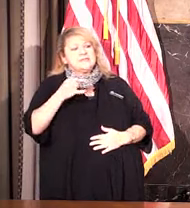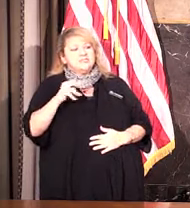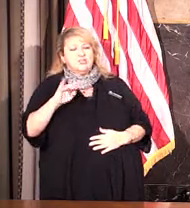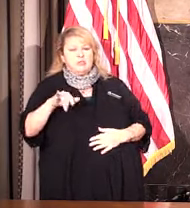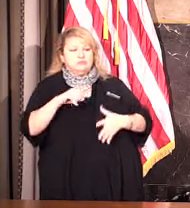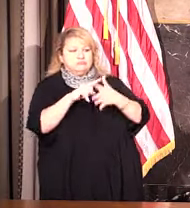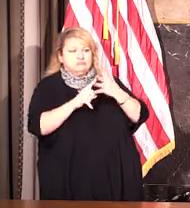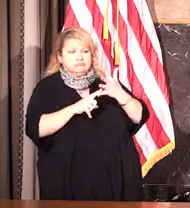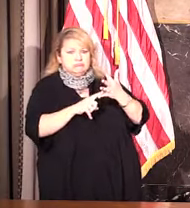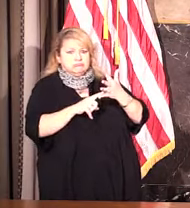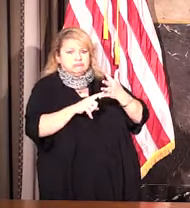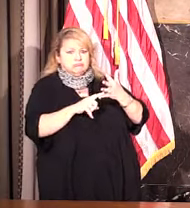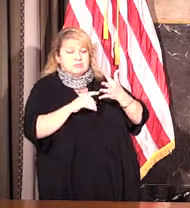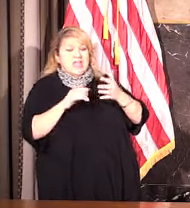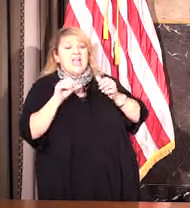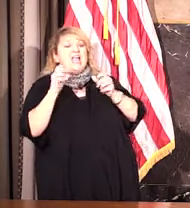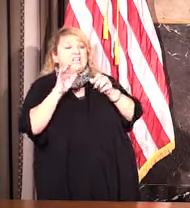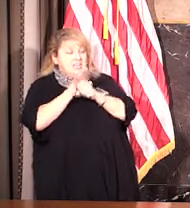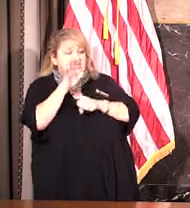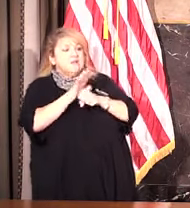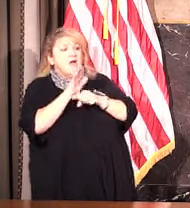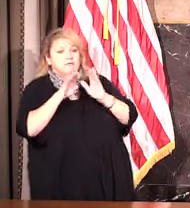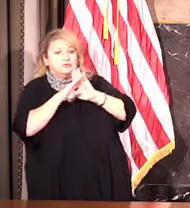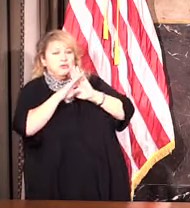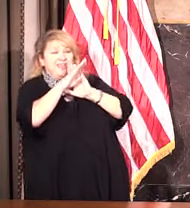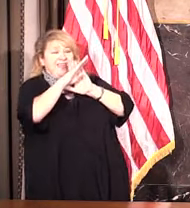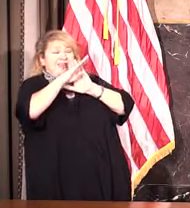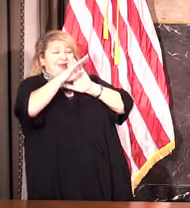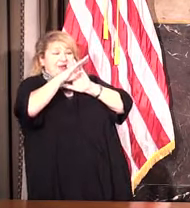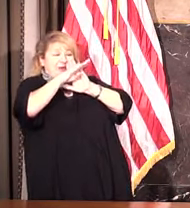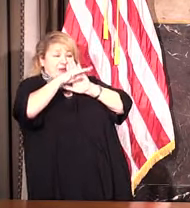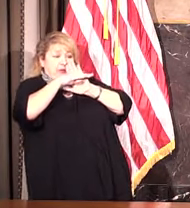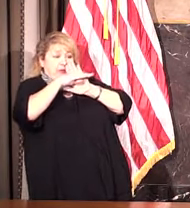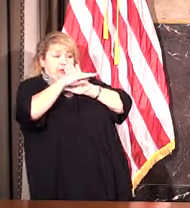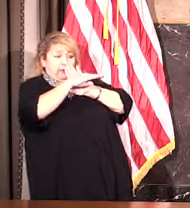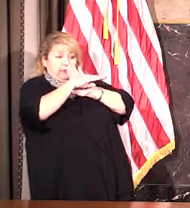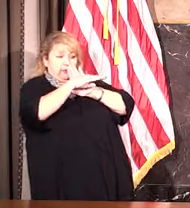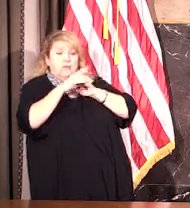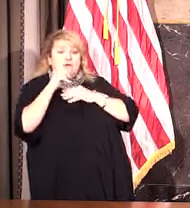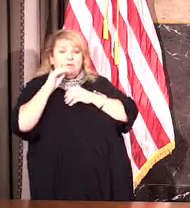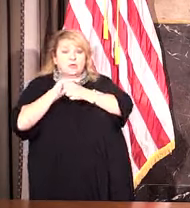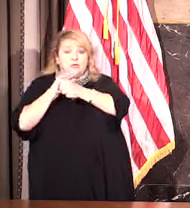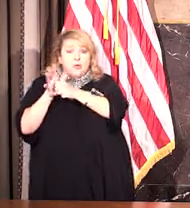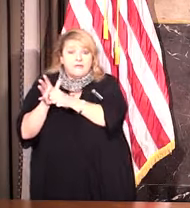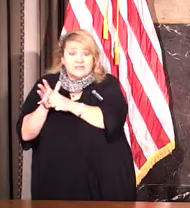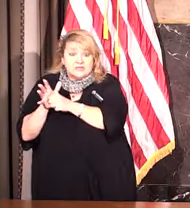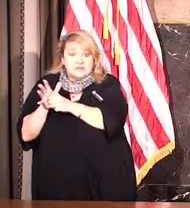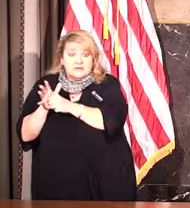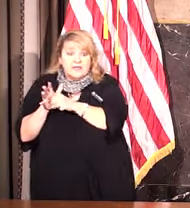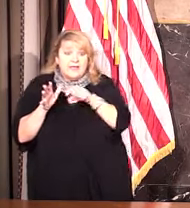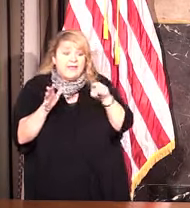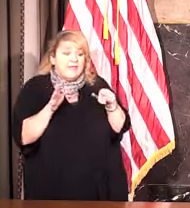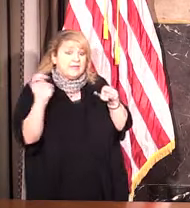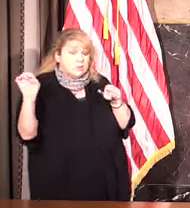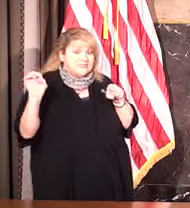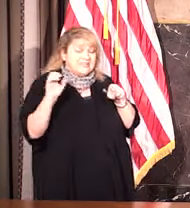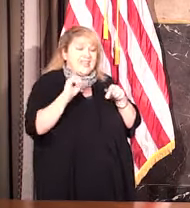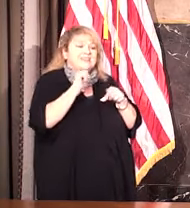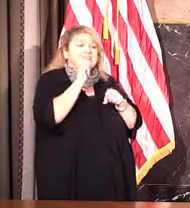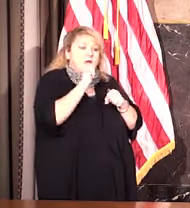increased to flatten the curve to sustain the health system for both COVID and non-COVID emergencies. Exactly what I've been saying, what